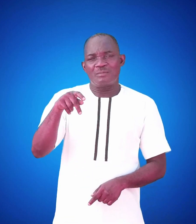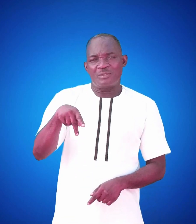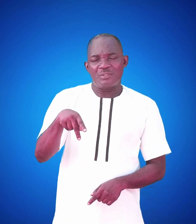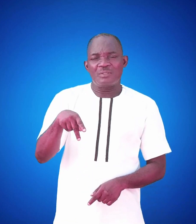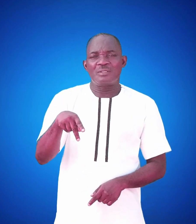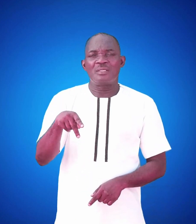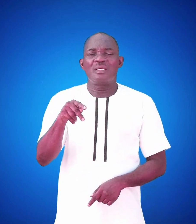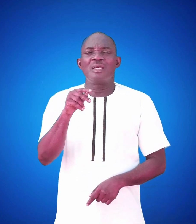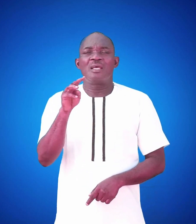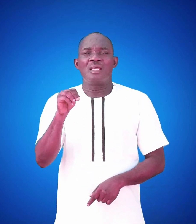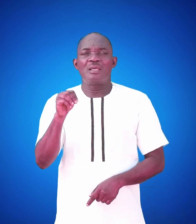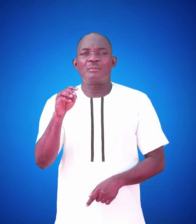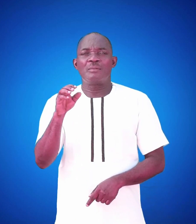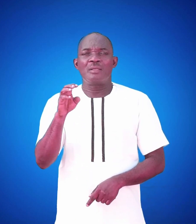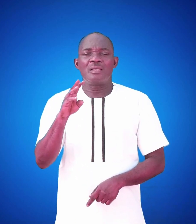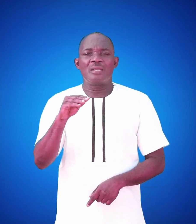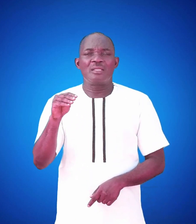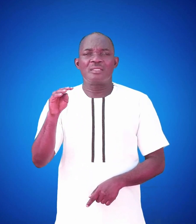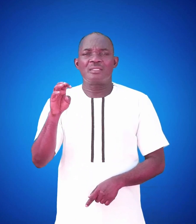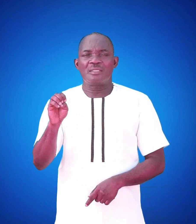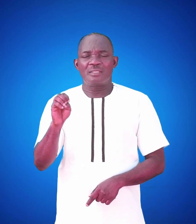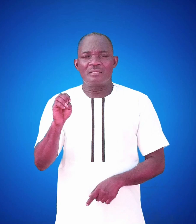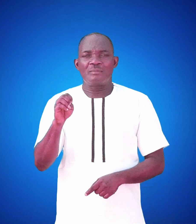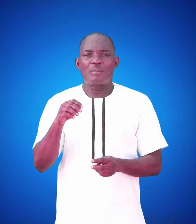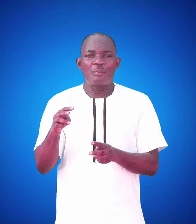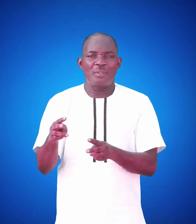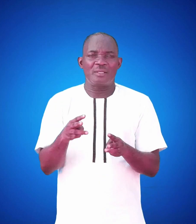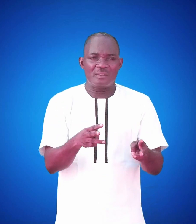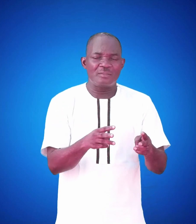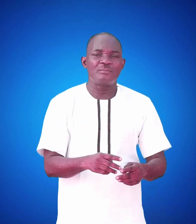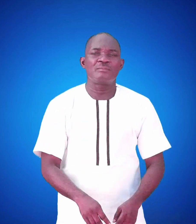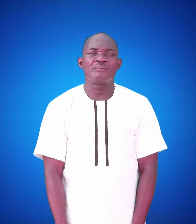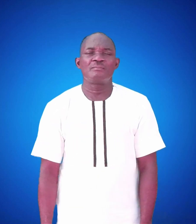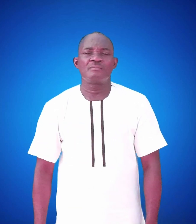MOGCSP M&E mechanisms.